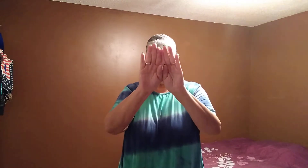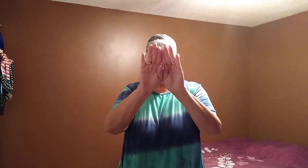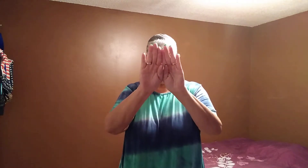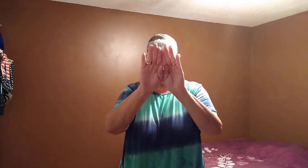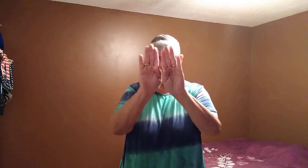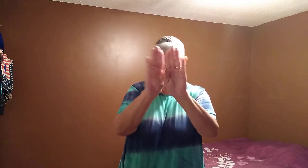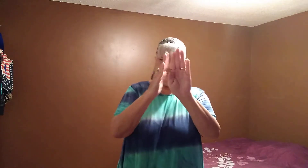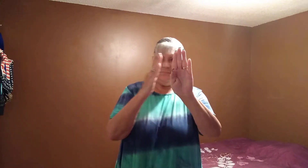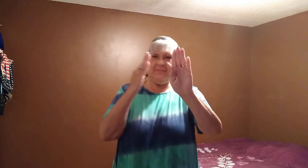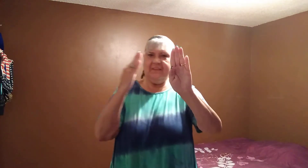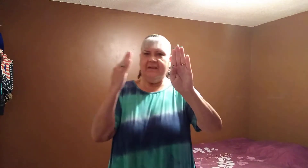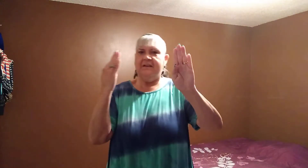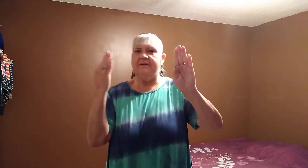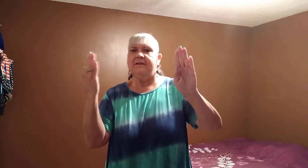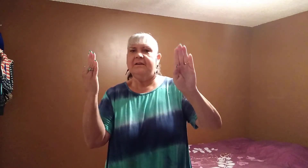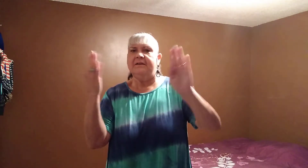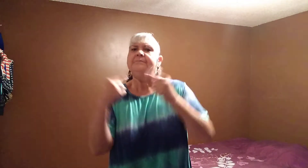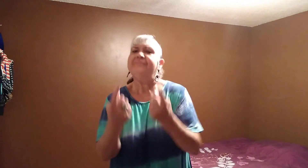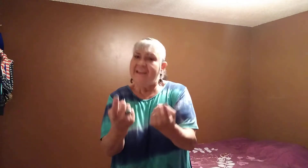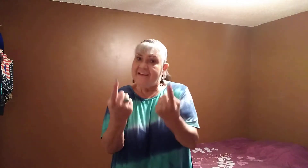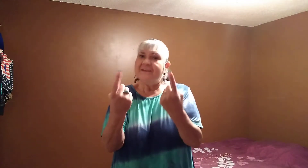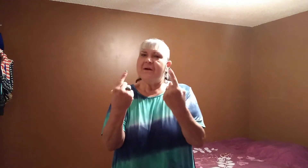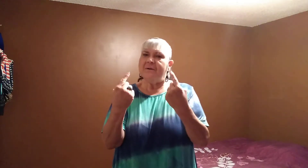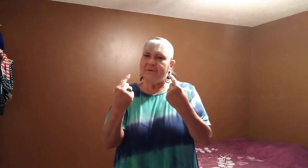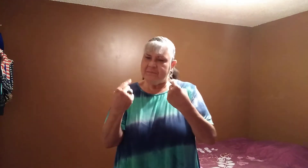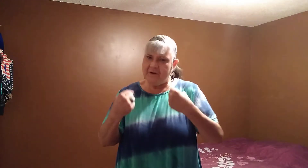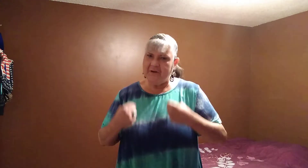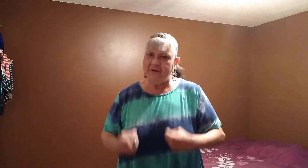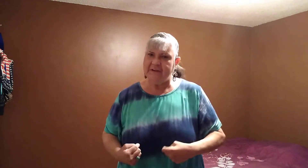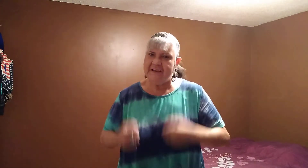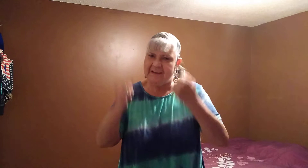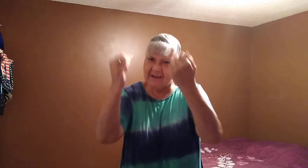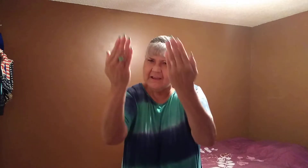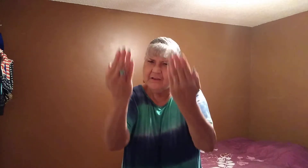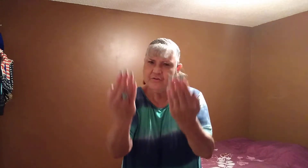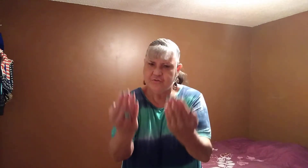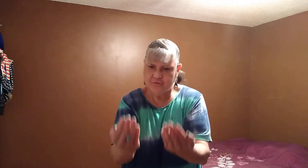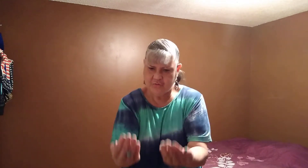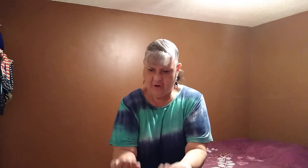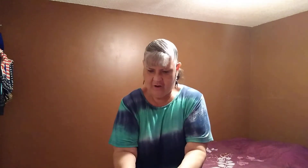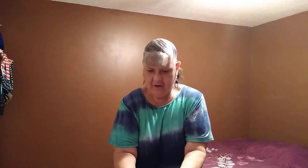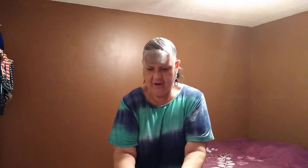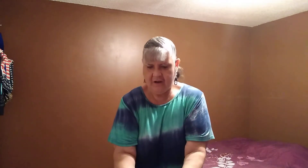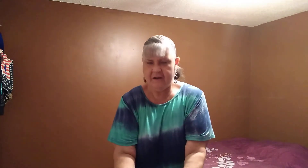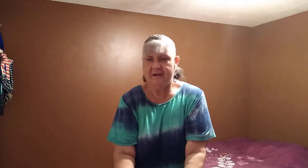The door is open. Come on in as you are.